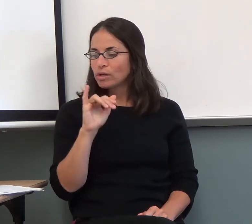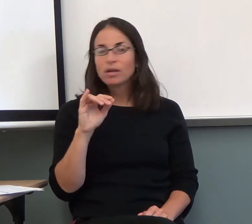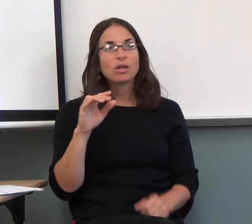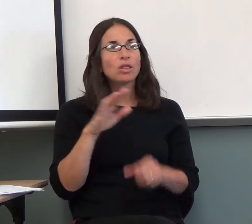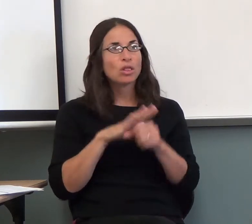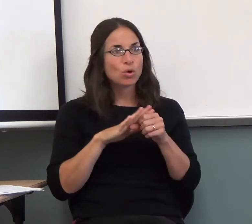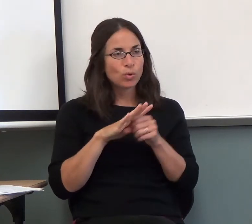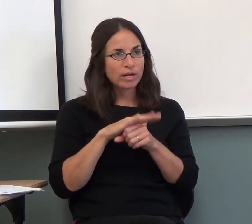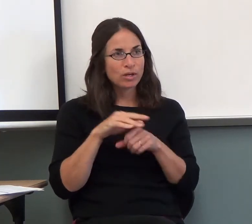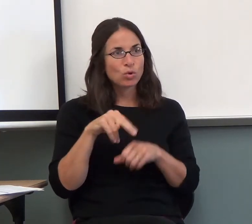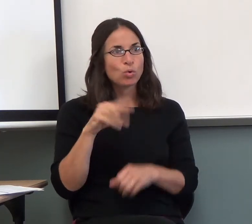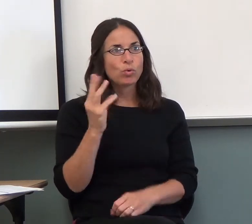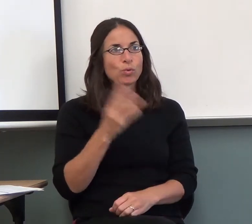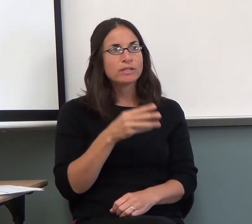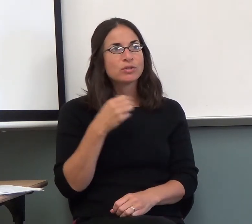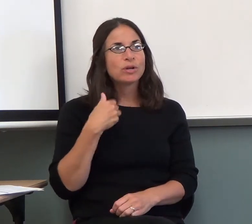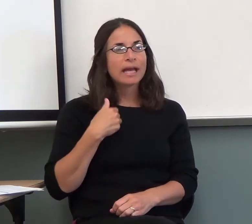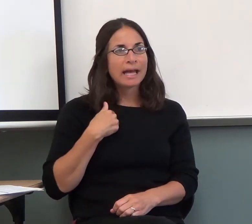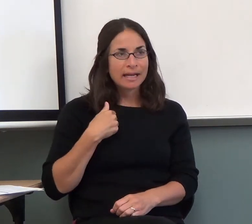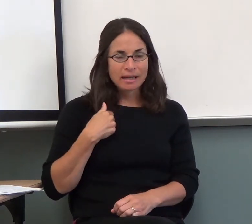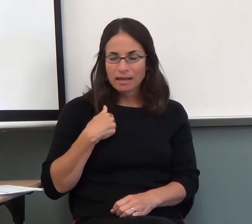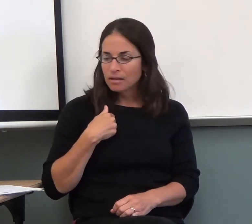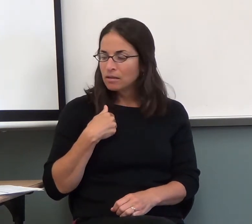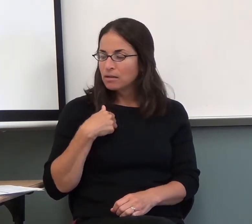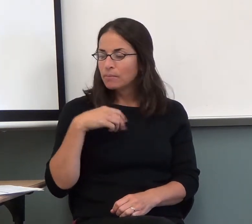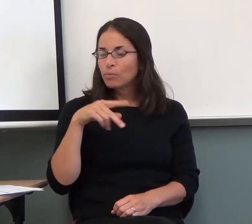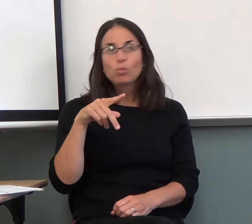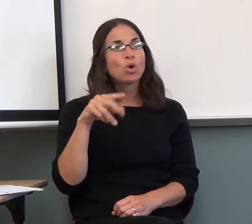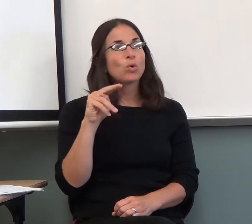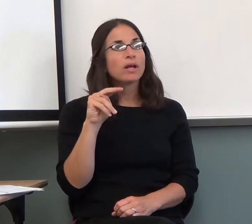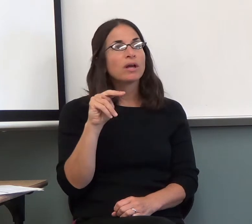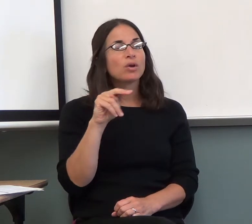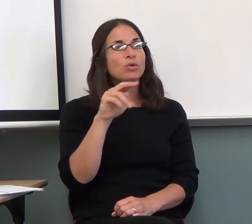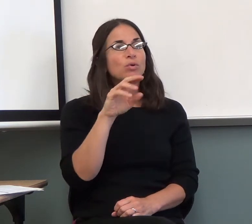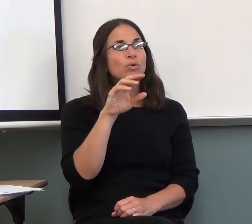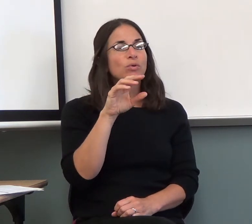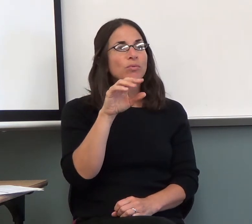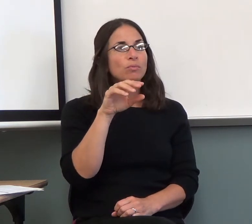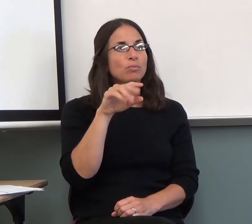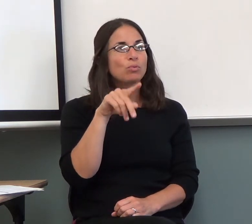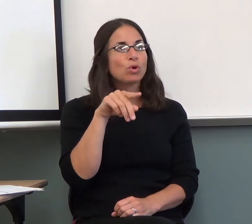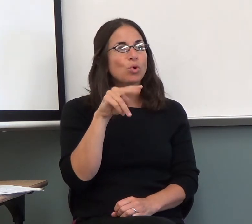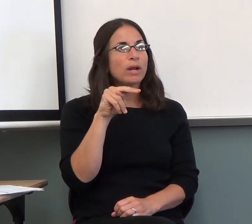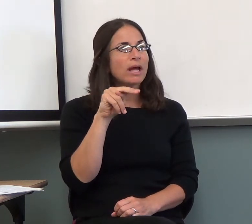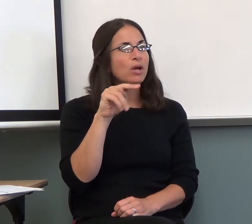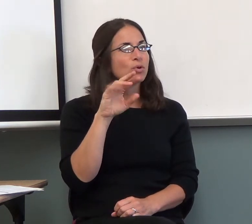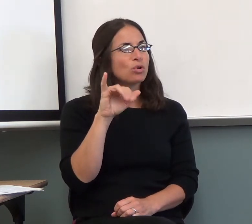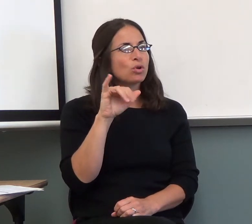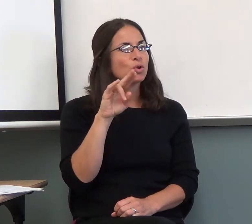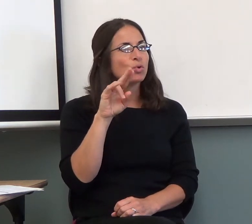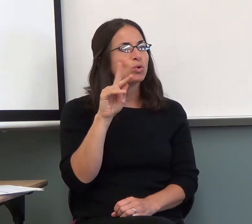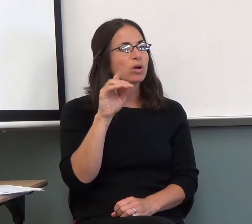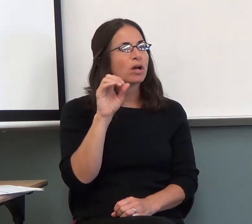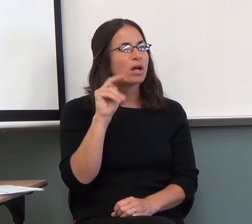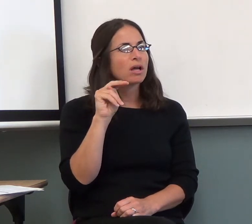northwestern Canada. The pronoun would be the Yukon Territory. Pronoun or the noun? A person, place, or